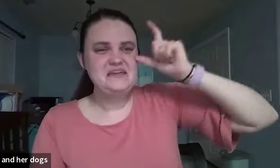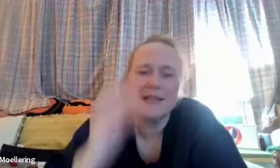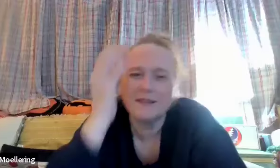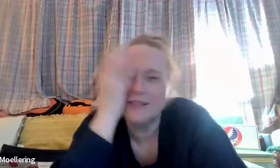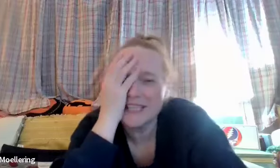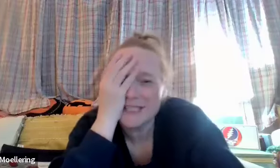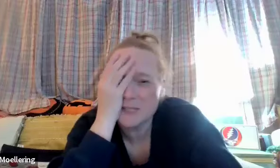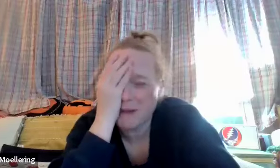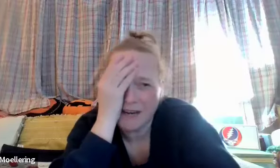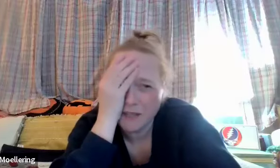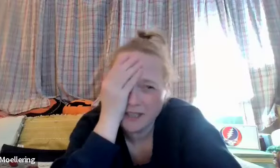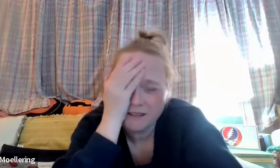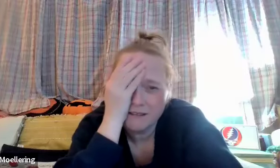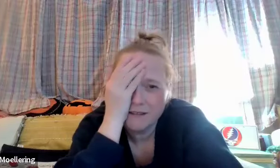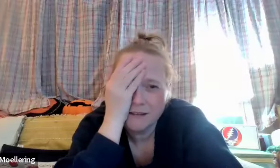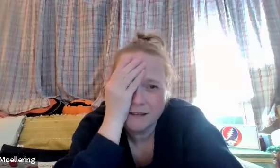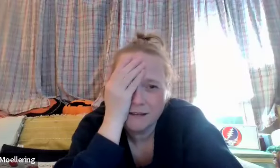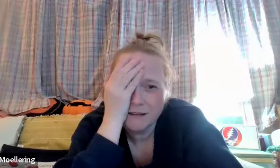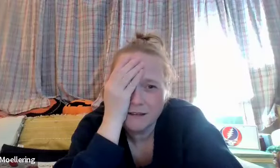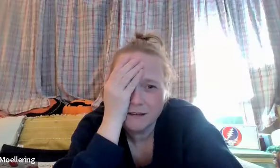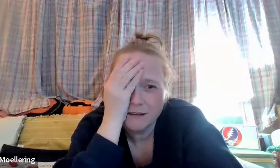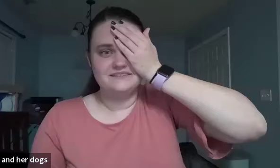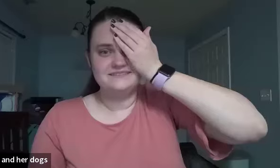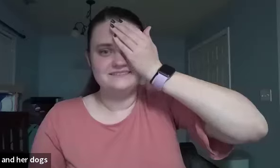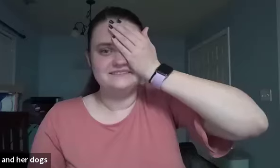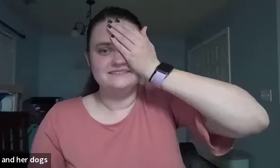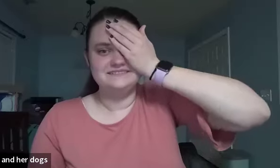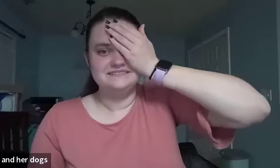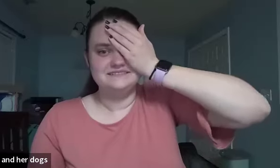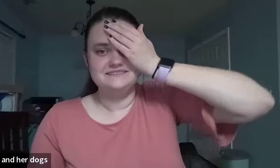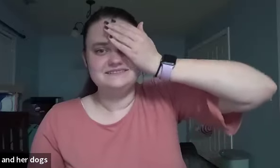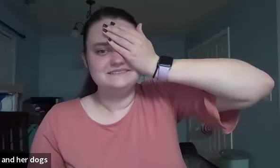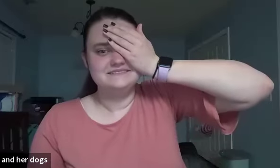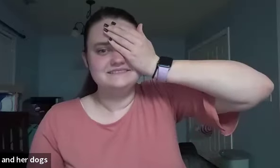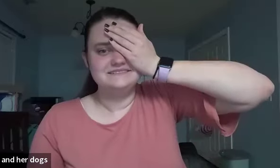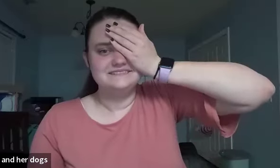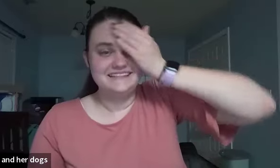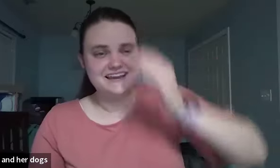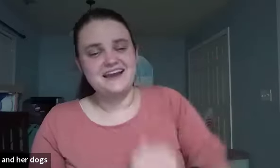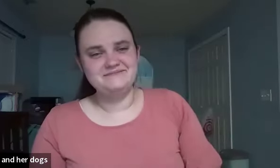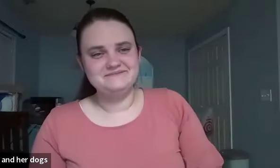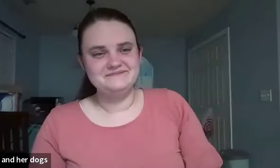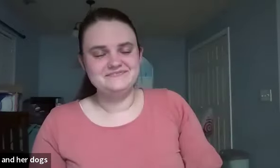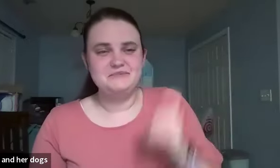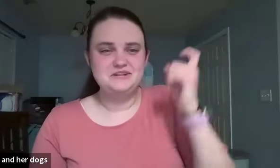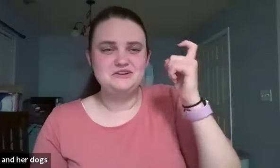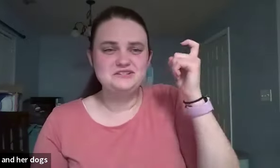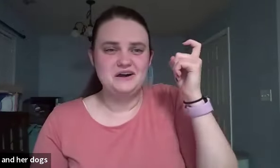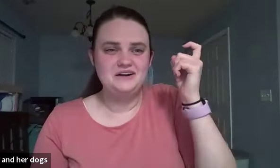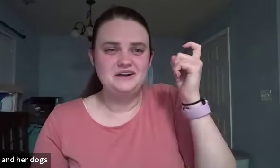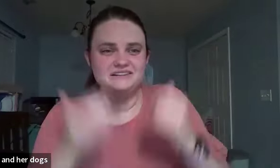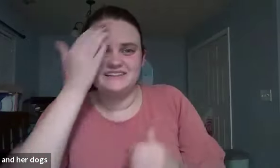Wait, Okay. this is pirate? Pirate, yeah. That's it? Yeah. I mean, you could do a hook,